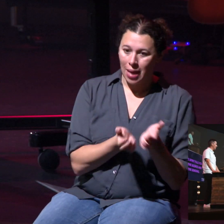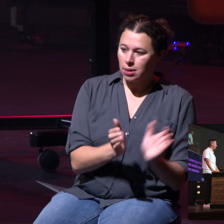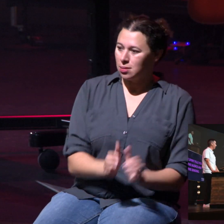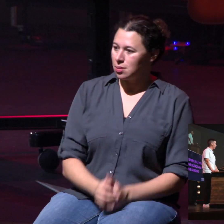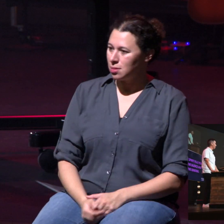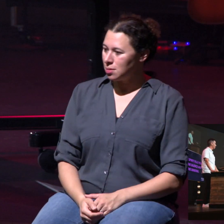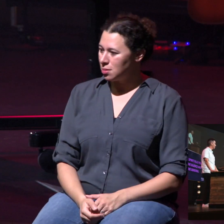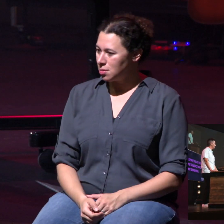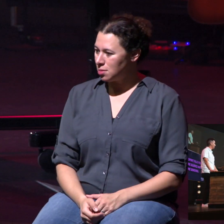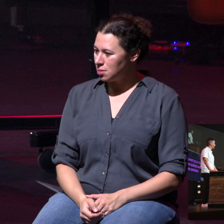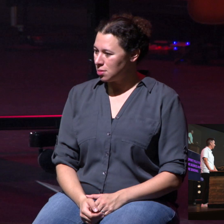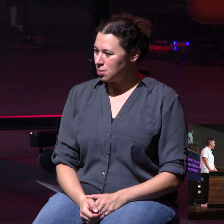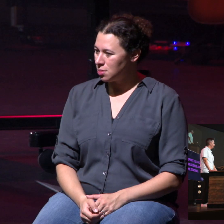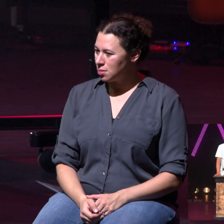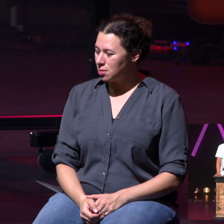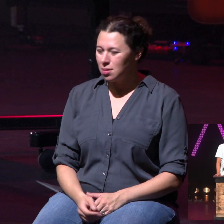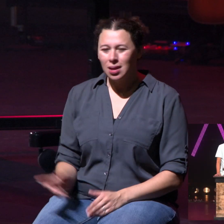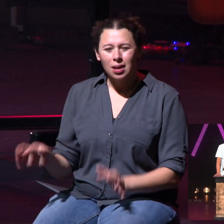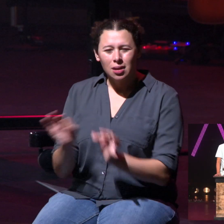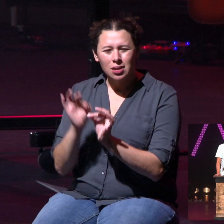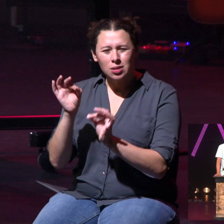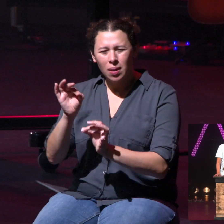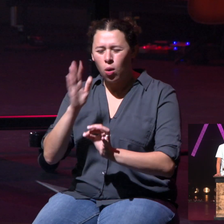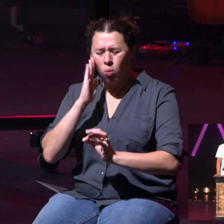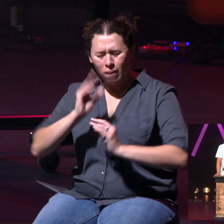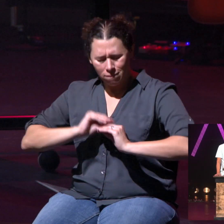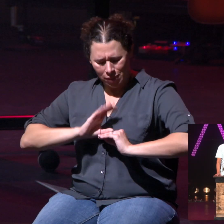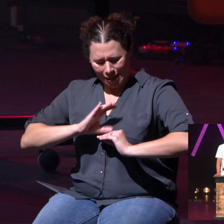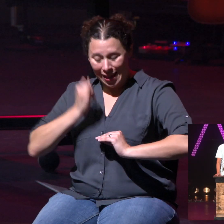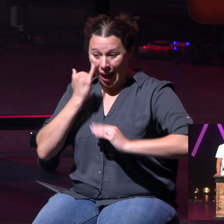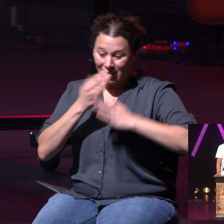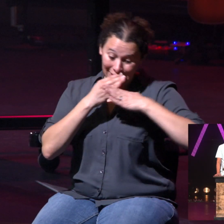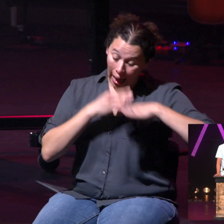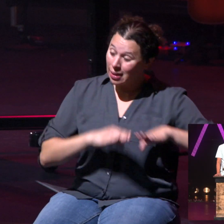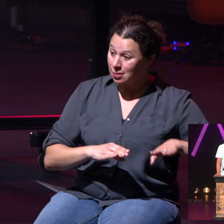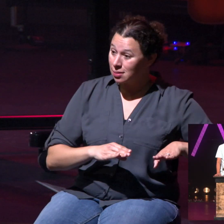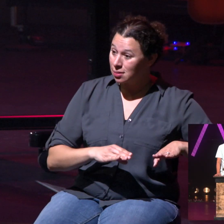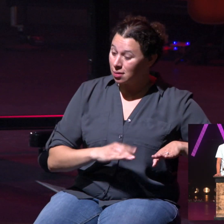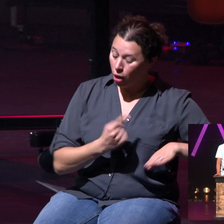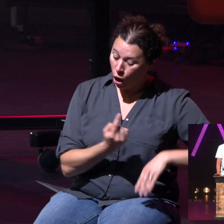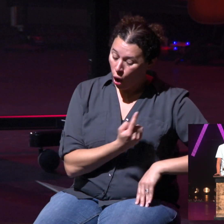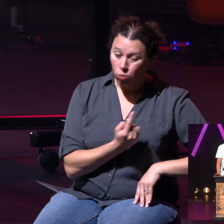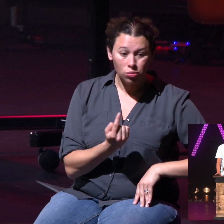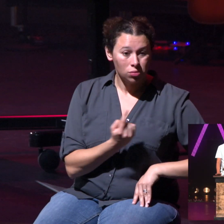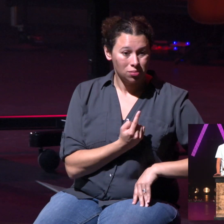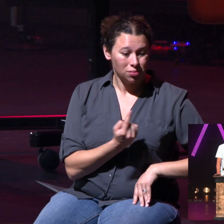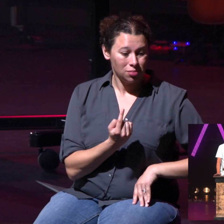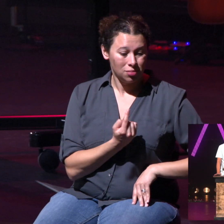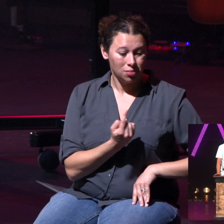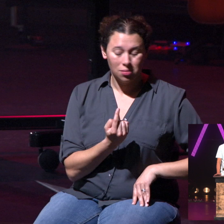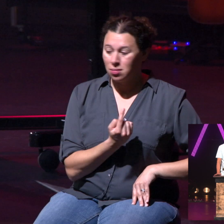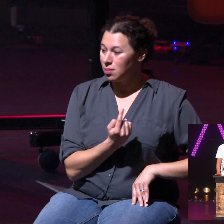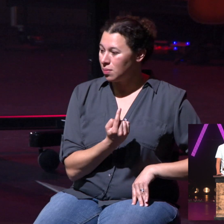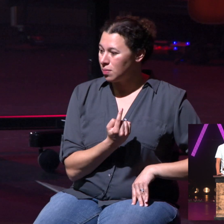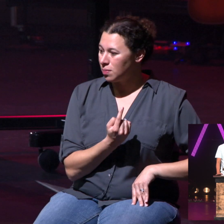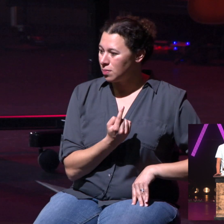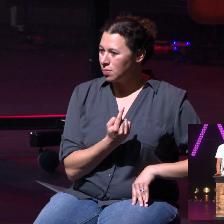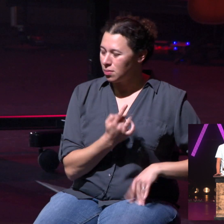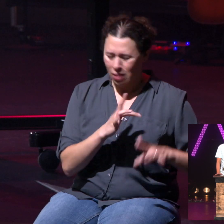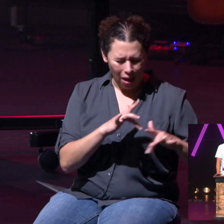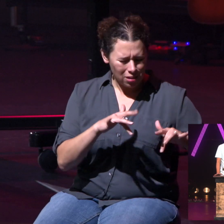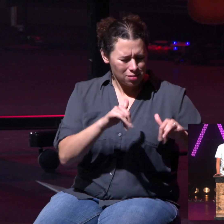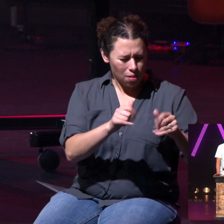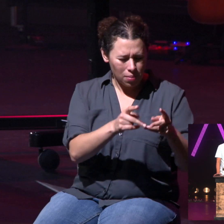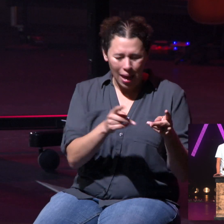and the sending. The Spirit fills you in the silence, in the desolate places, in the